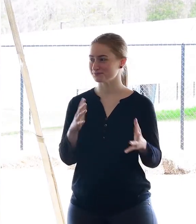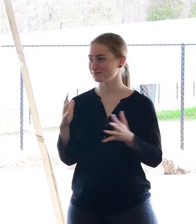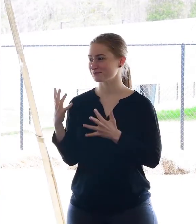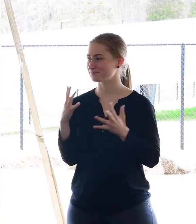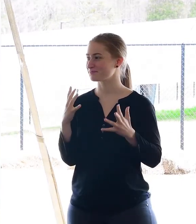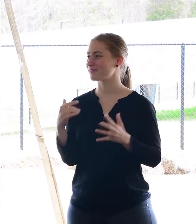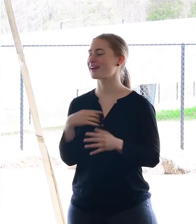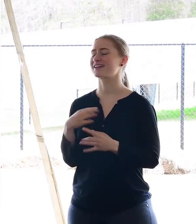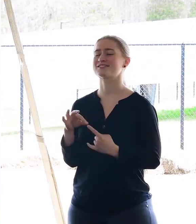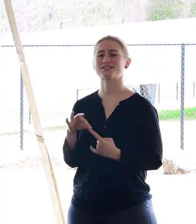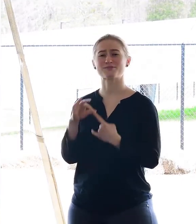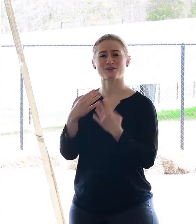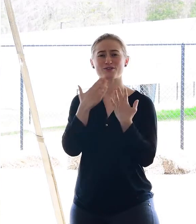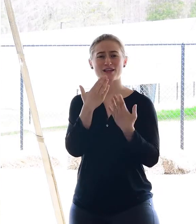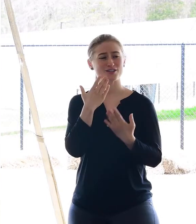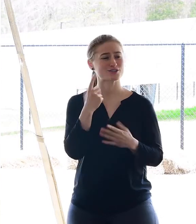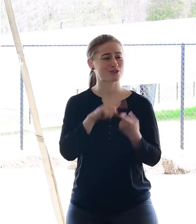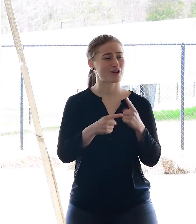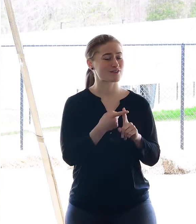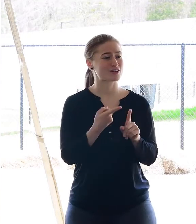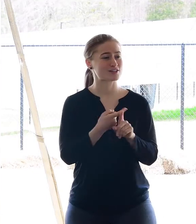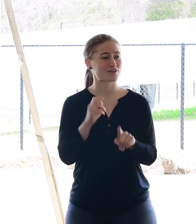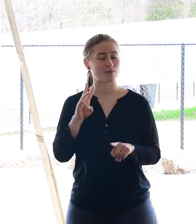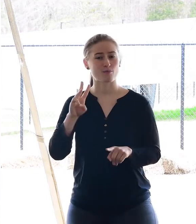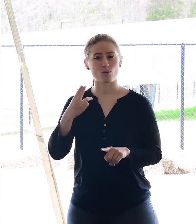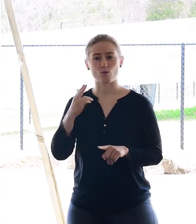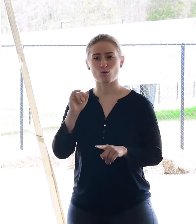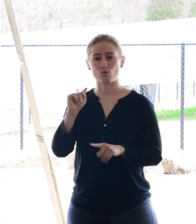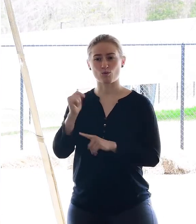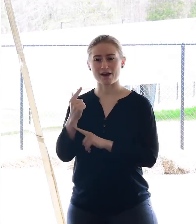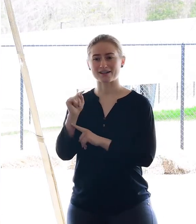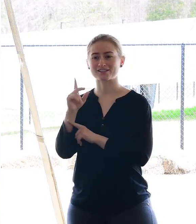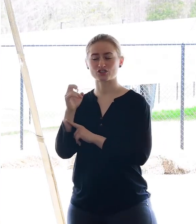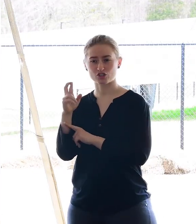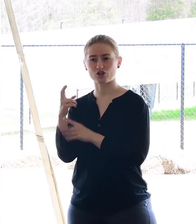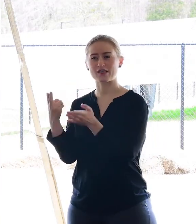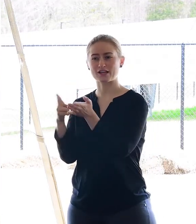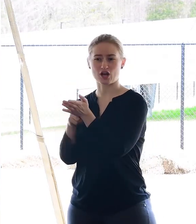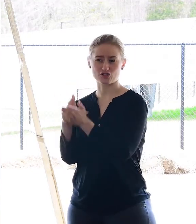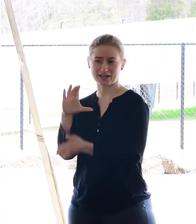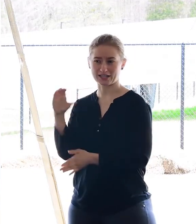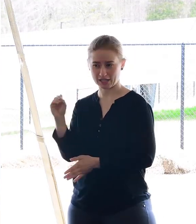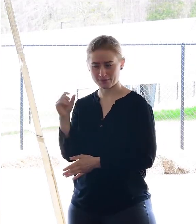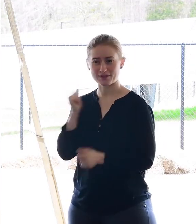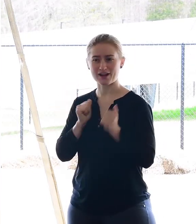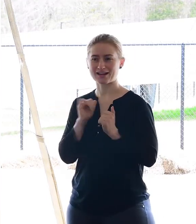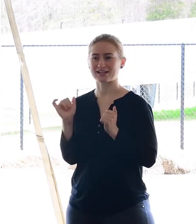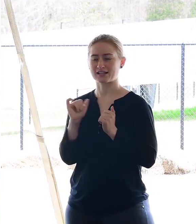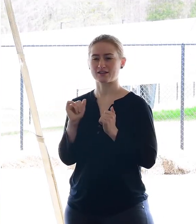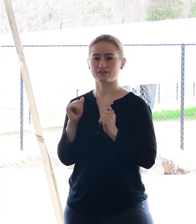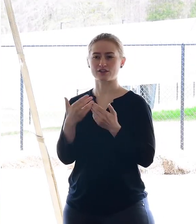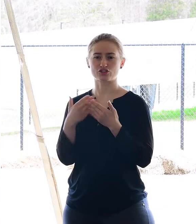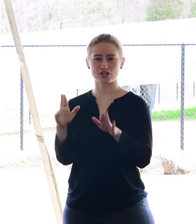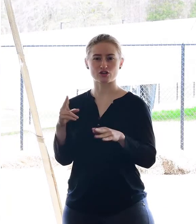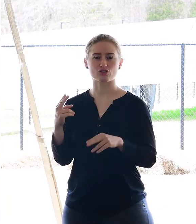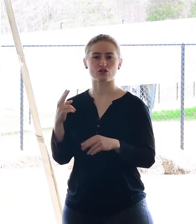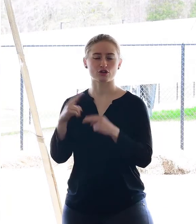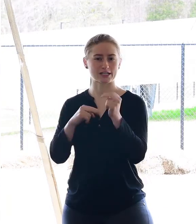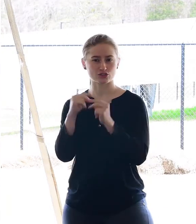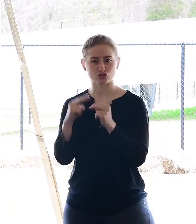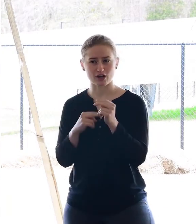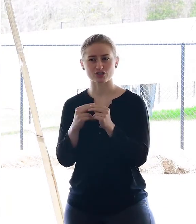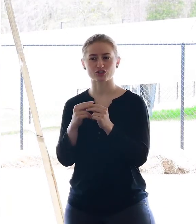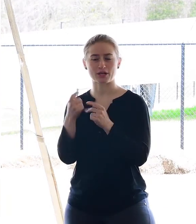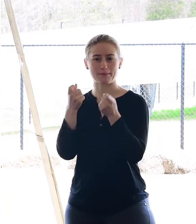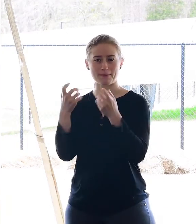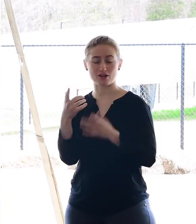And a very special thank you to our friends from Whiting Turner Contracting Company, which is acting as the general contractor and construction